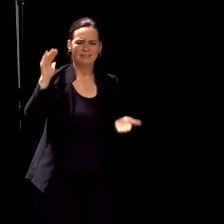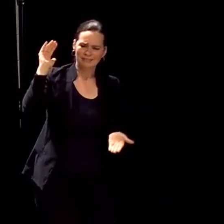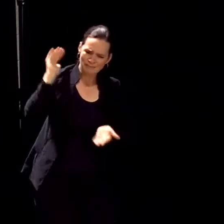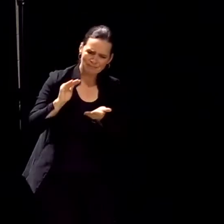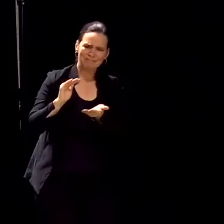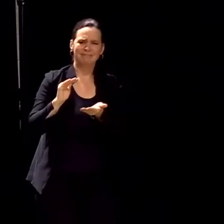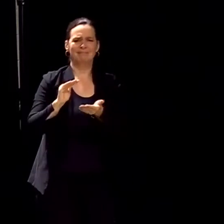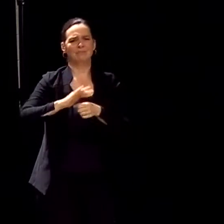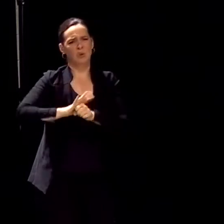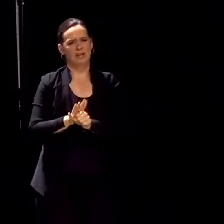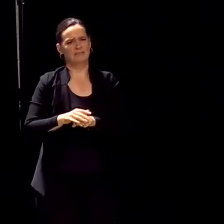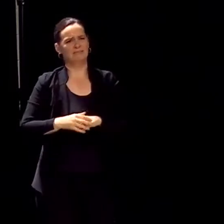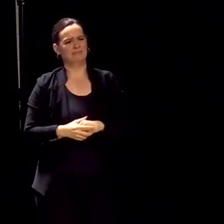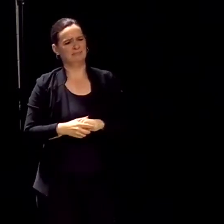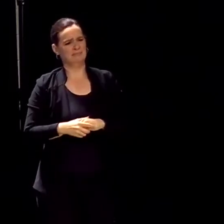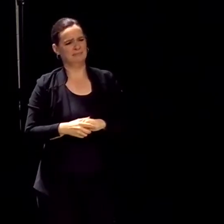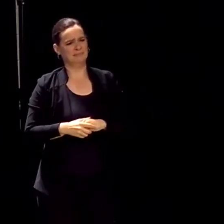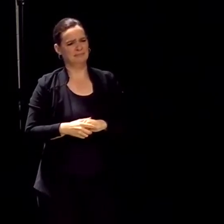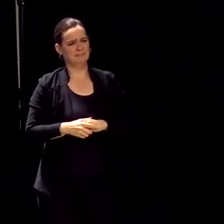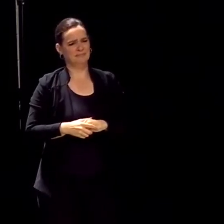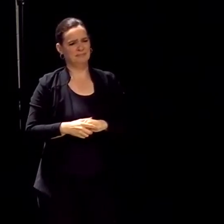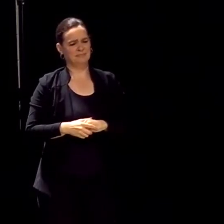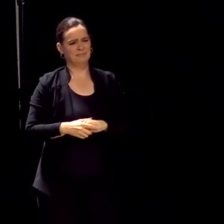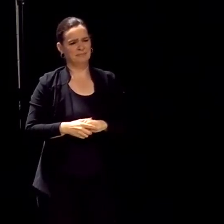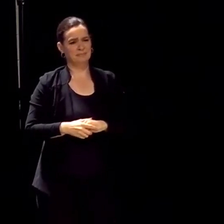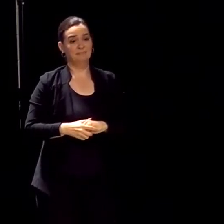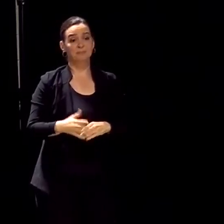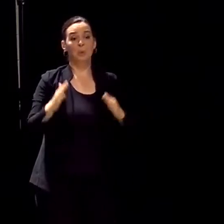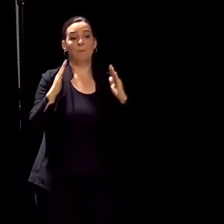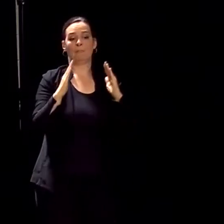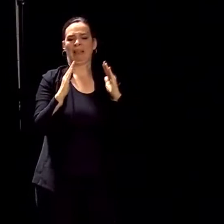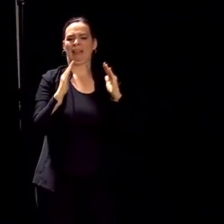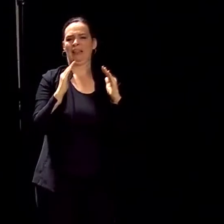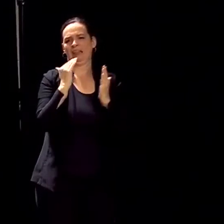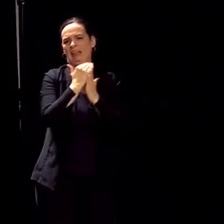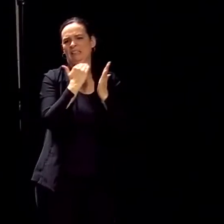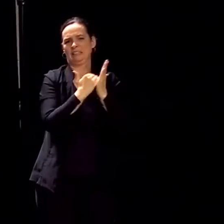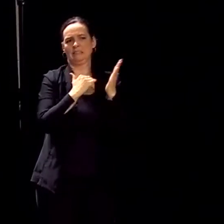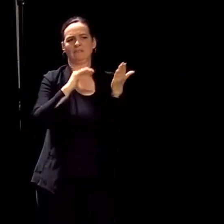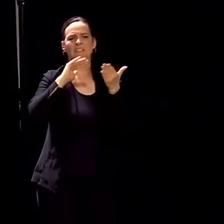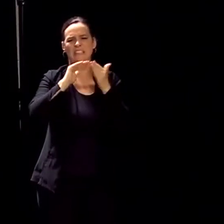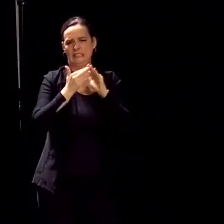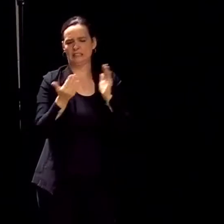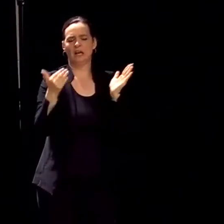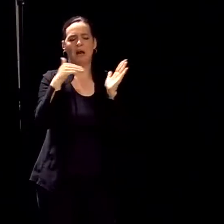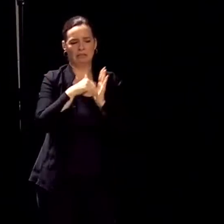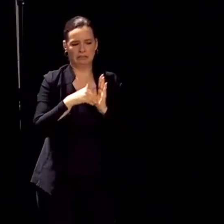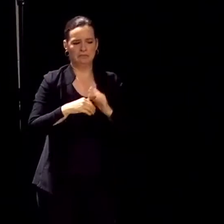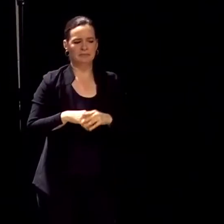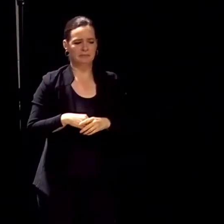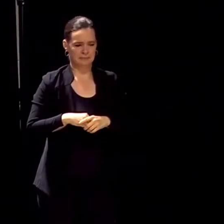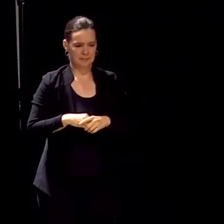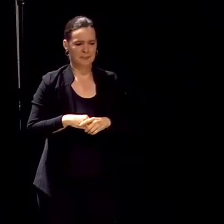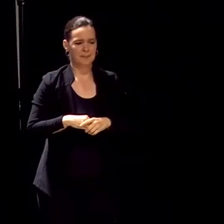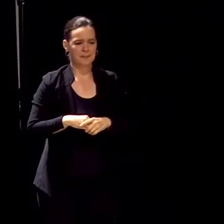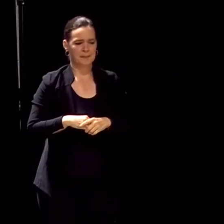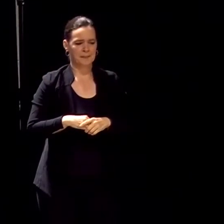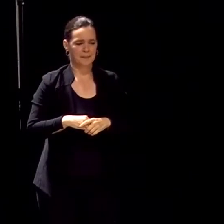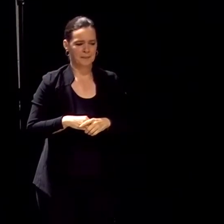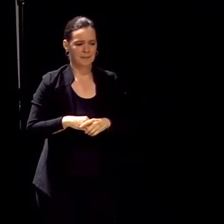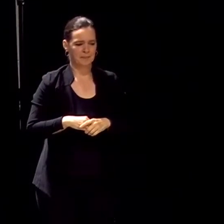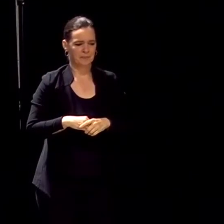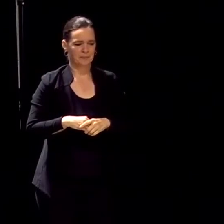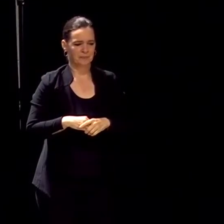again for municipalities is the town of Lysander, and any municipality within the town of